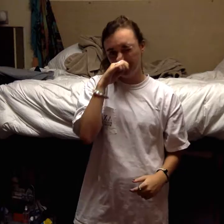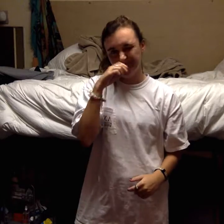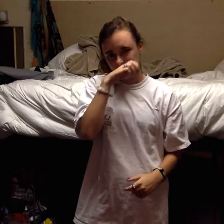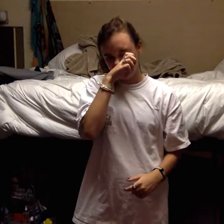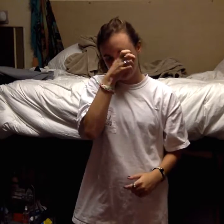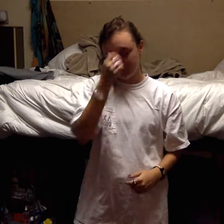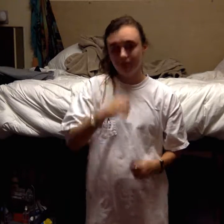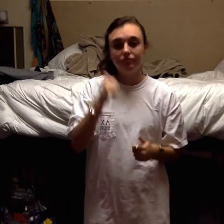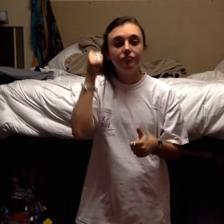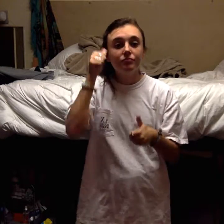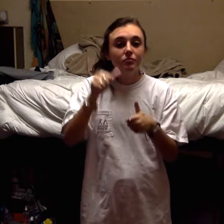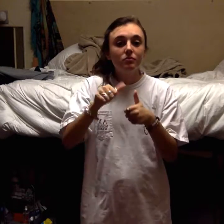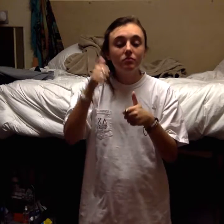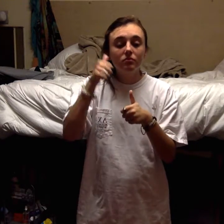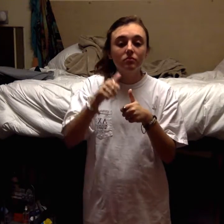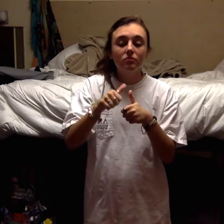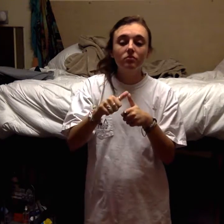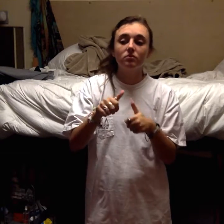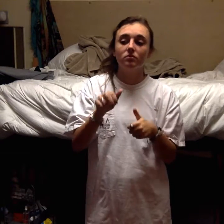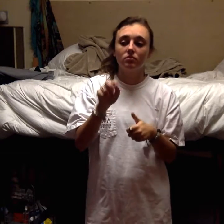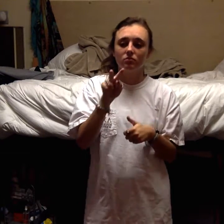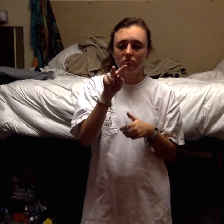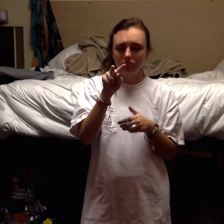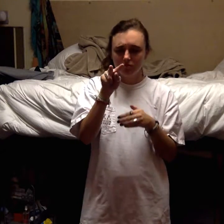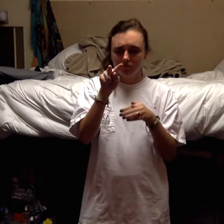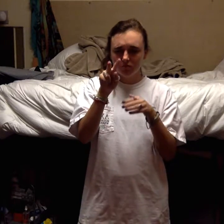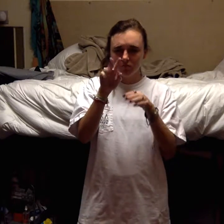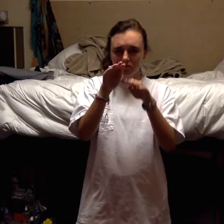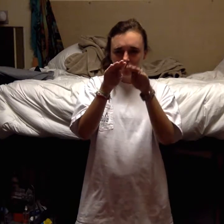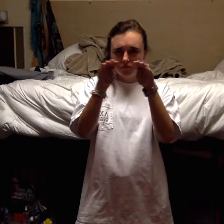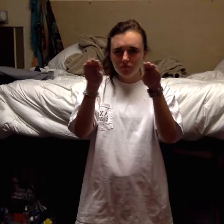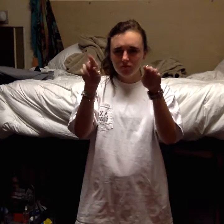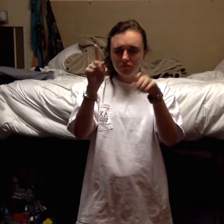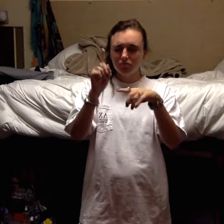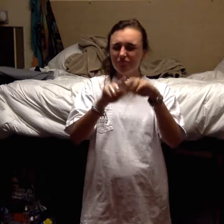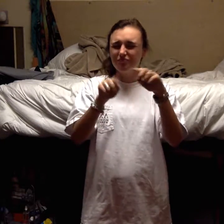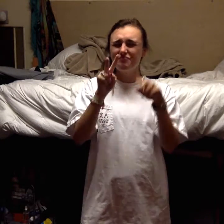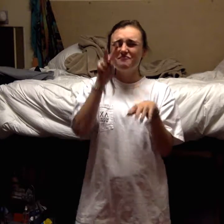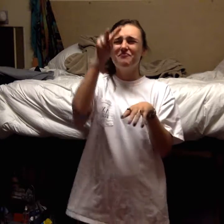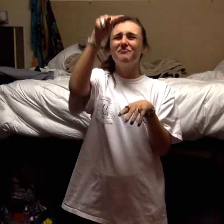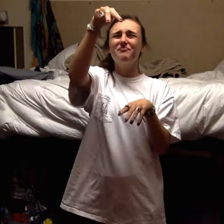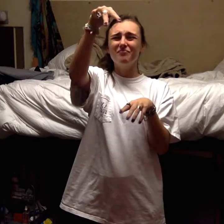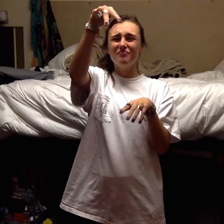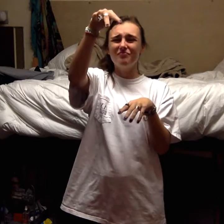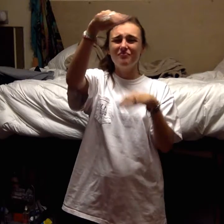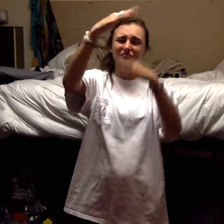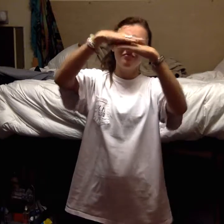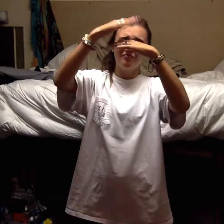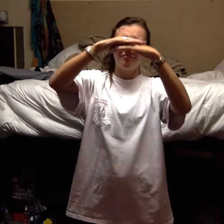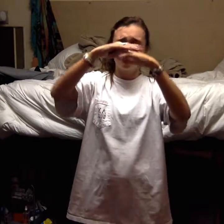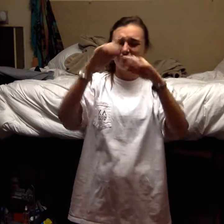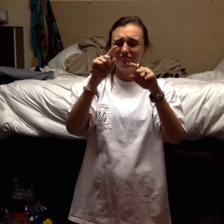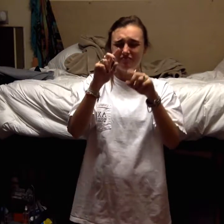Remember, on eye level, you don't see the top and you don't see the bottom. Then I would like you to take your